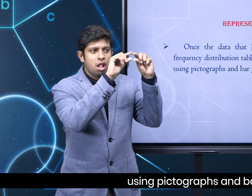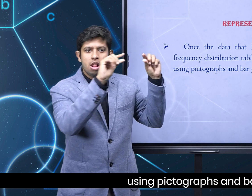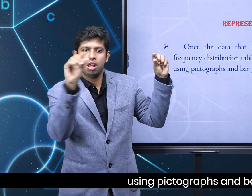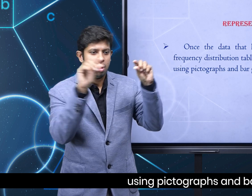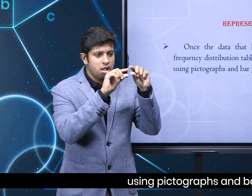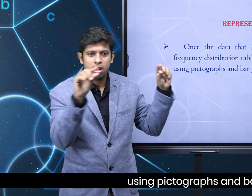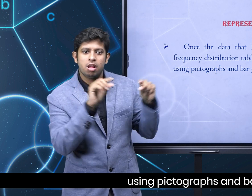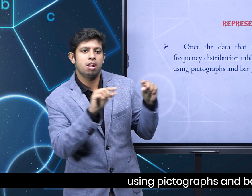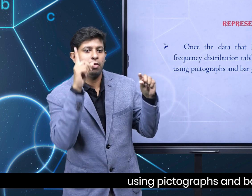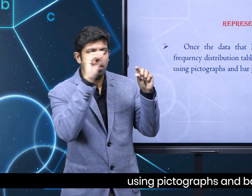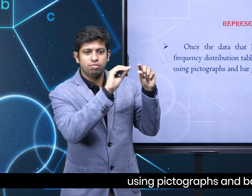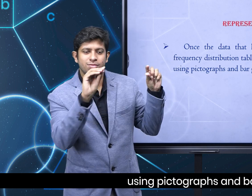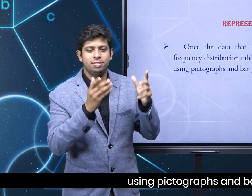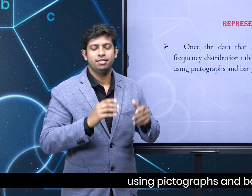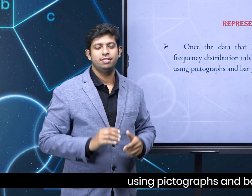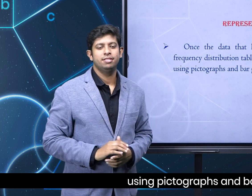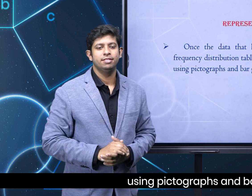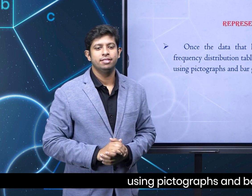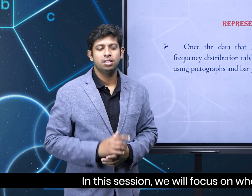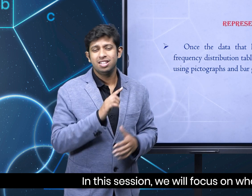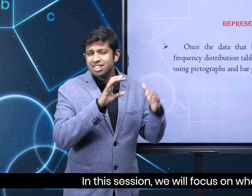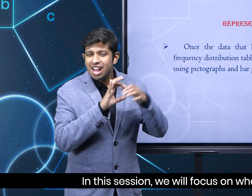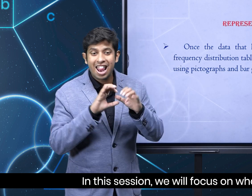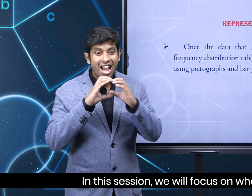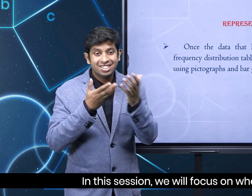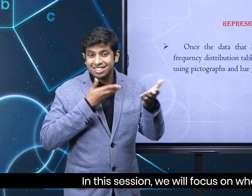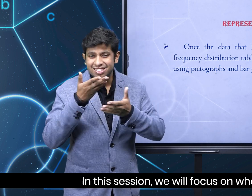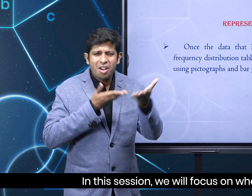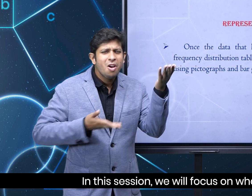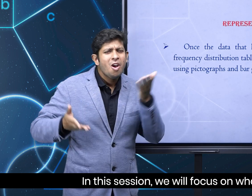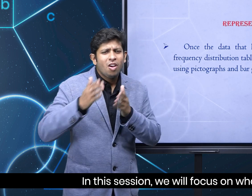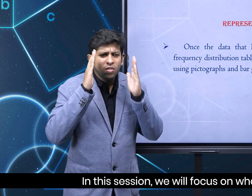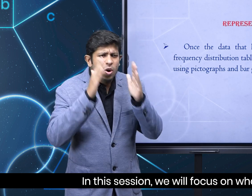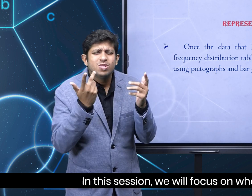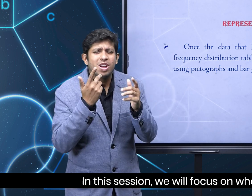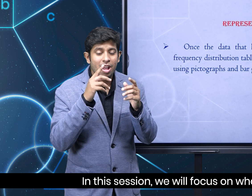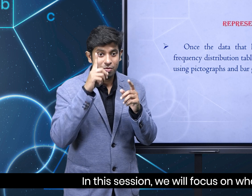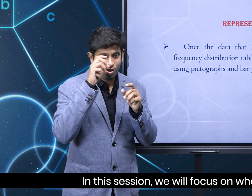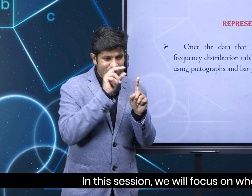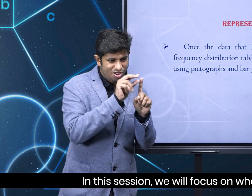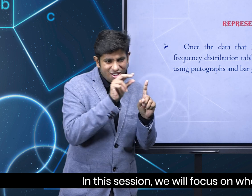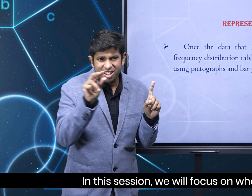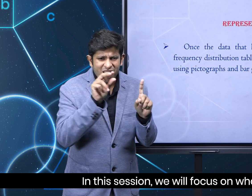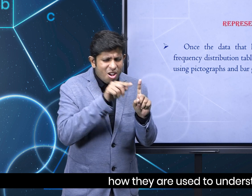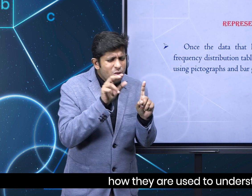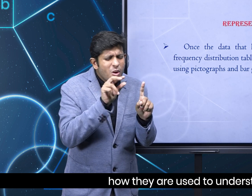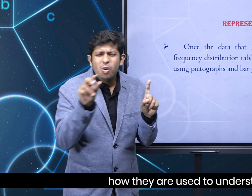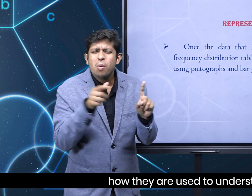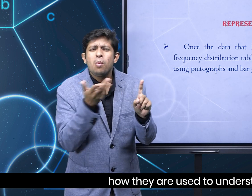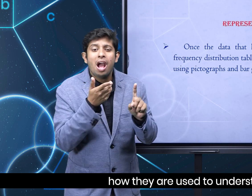using pictographs and bar graphs. In this session, we will focus on what are pictographs, how they are used to